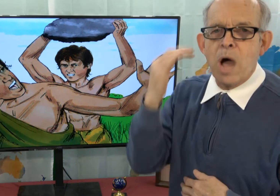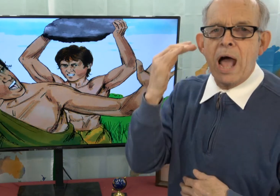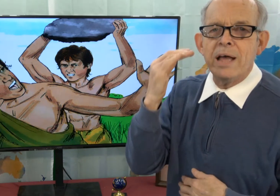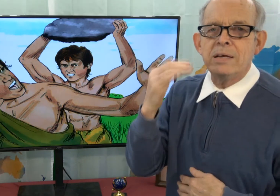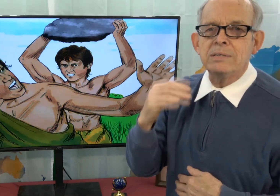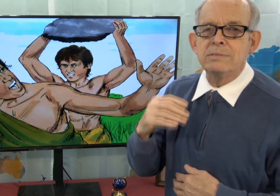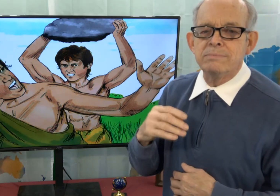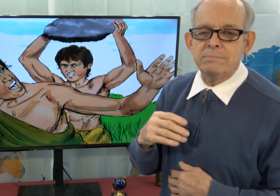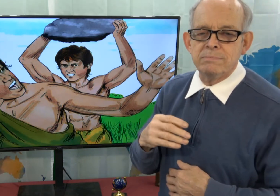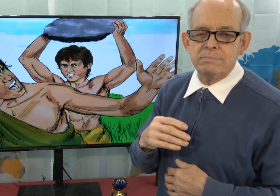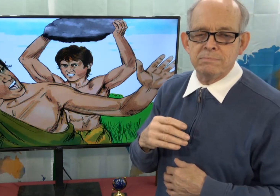Why?